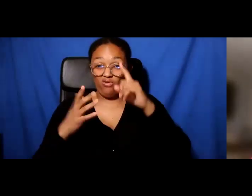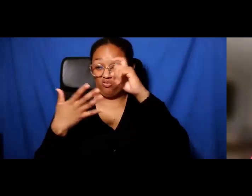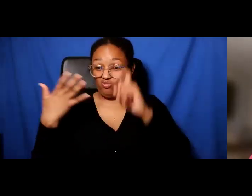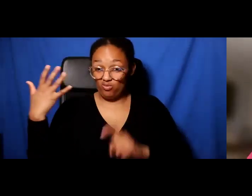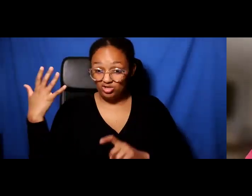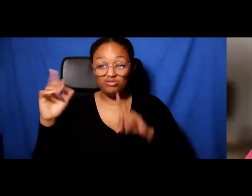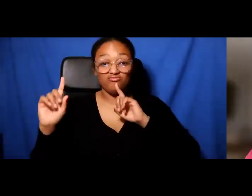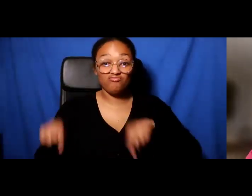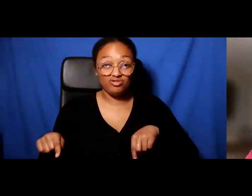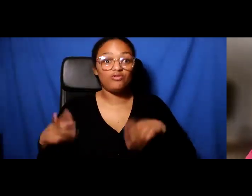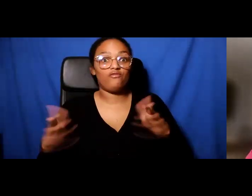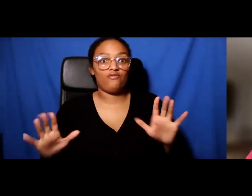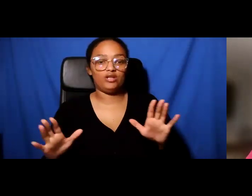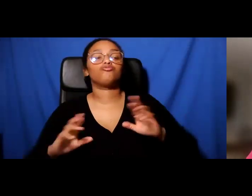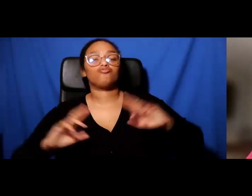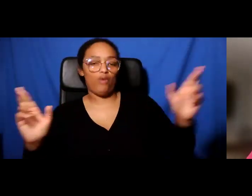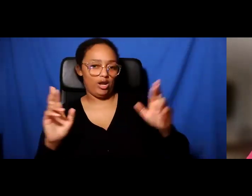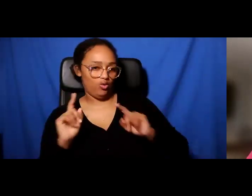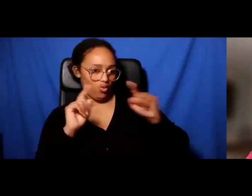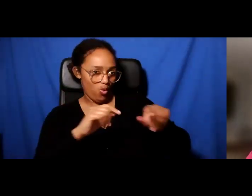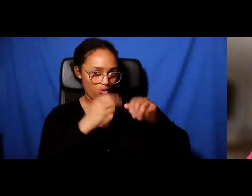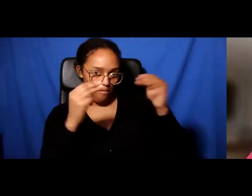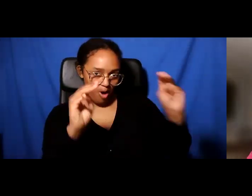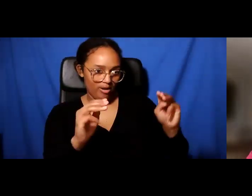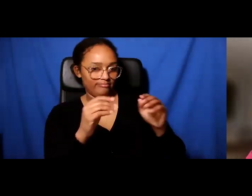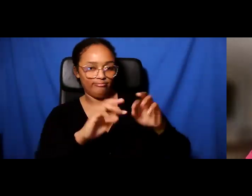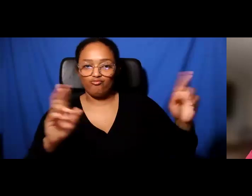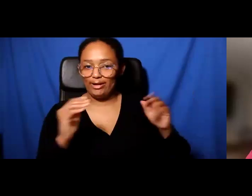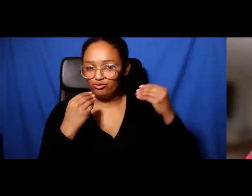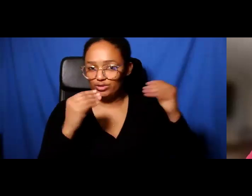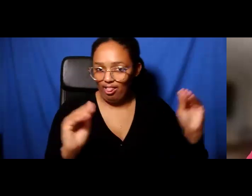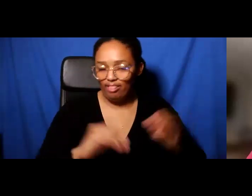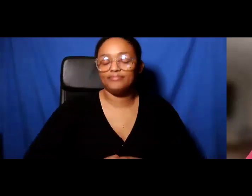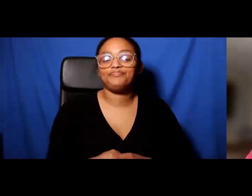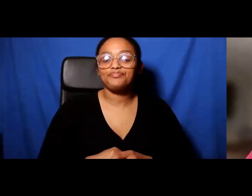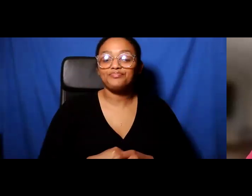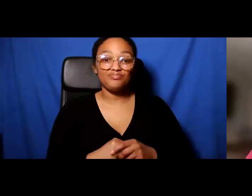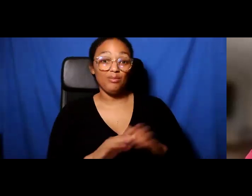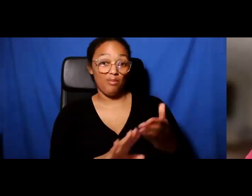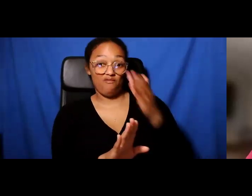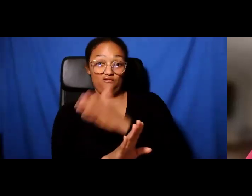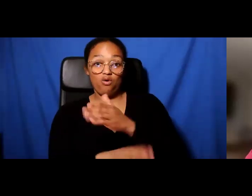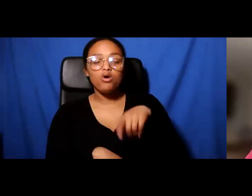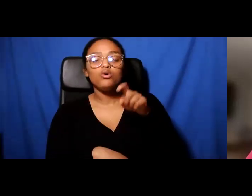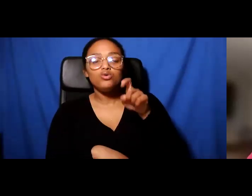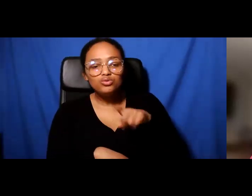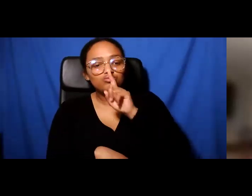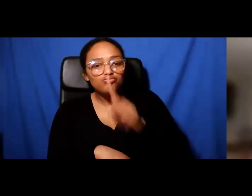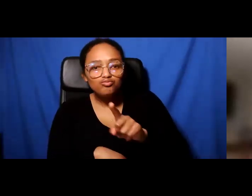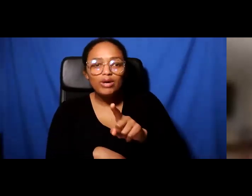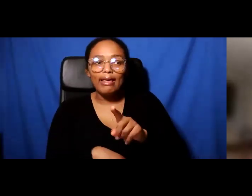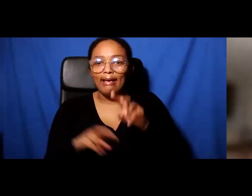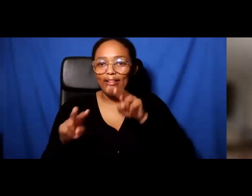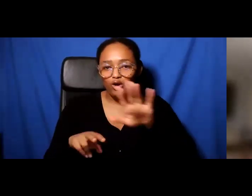masses. But until you have that, you really need to be almost manually talking to each